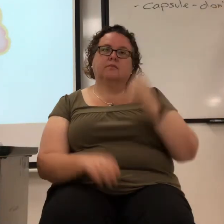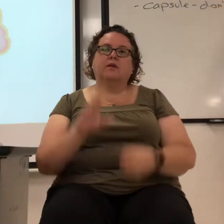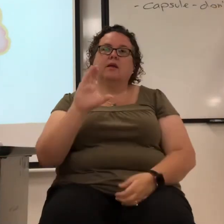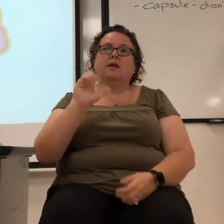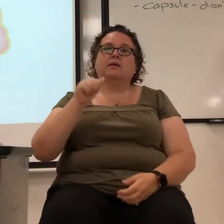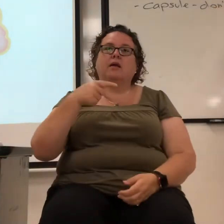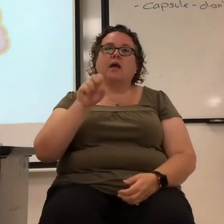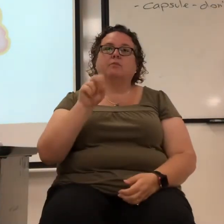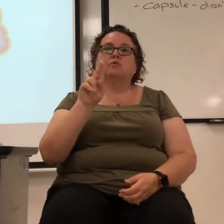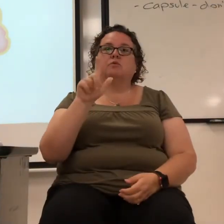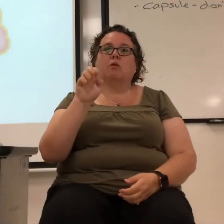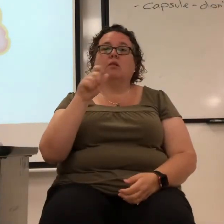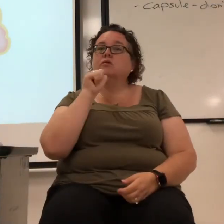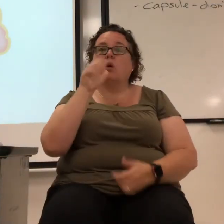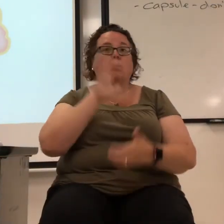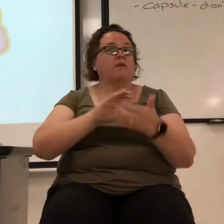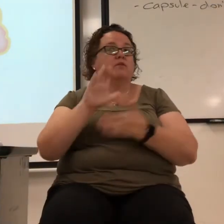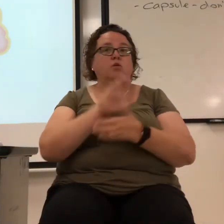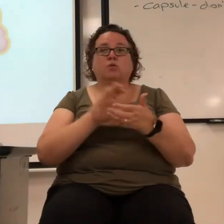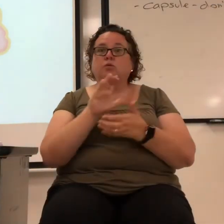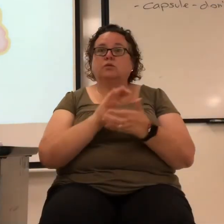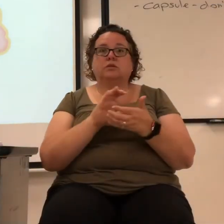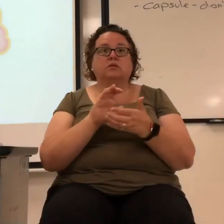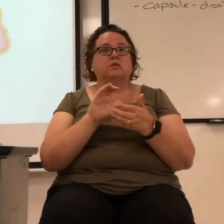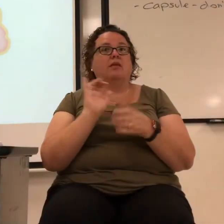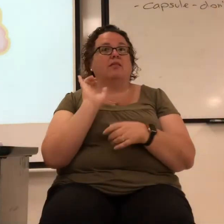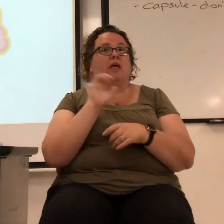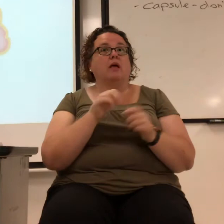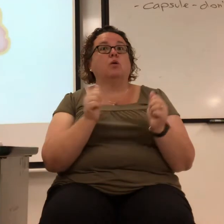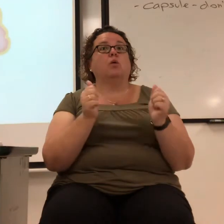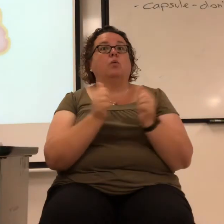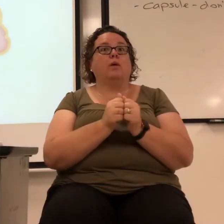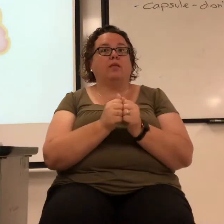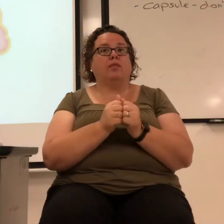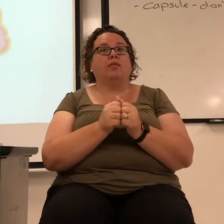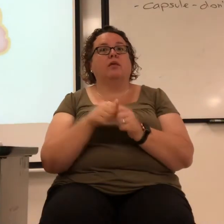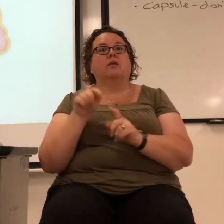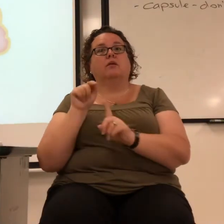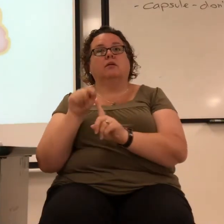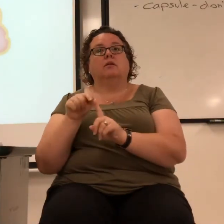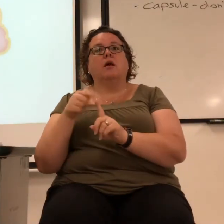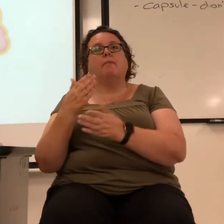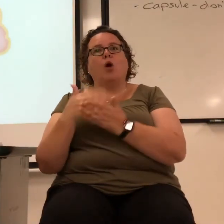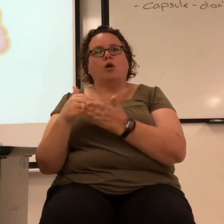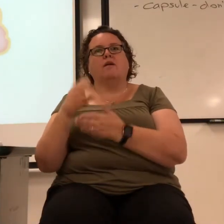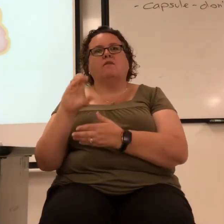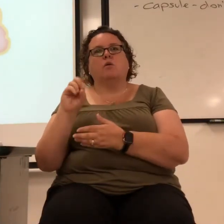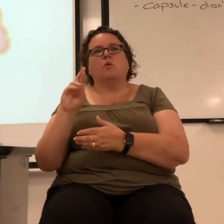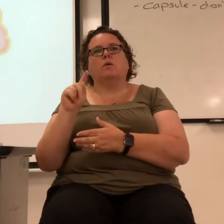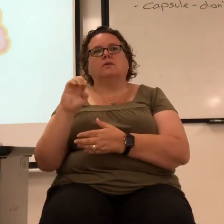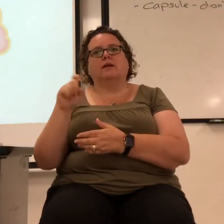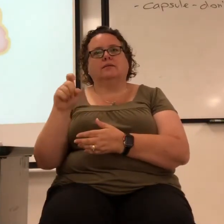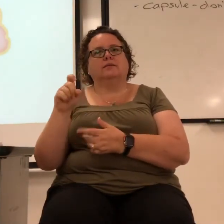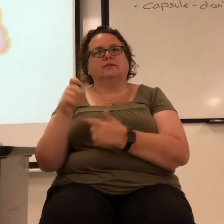Don't confuse it or part of the cortex.